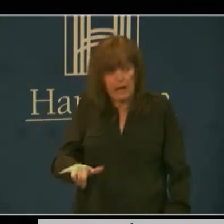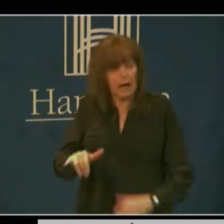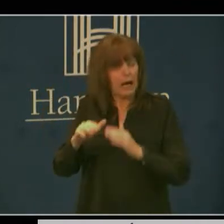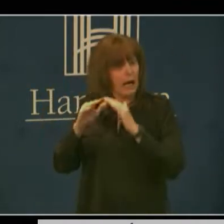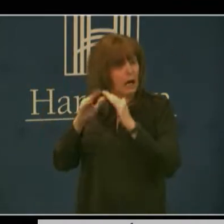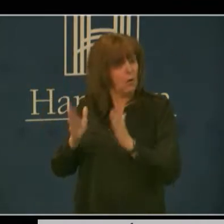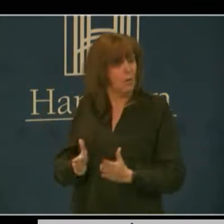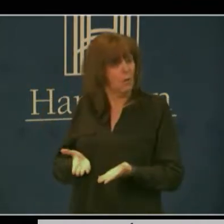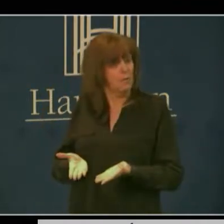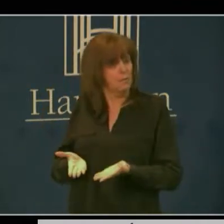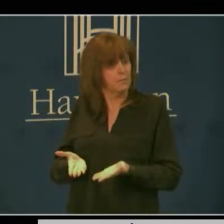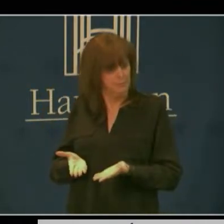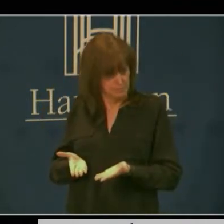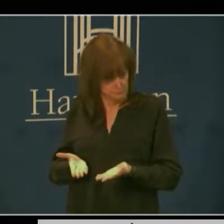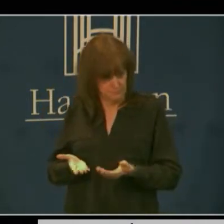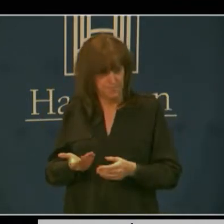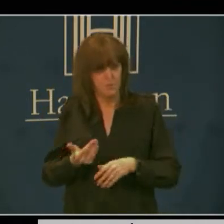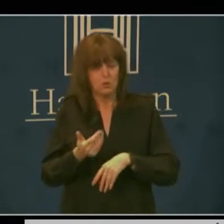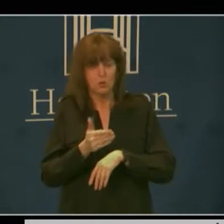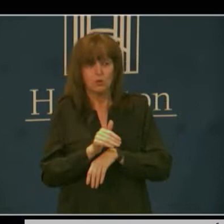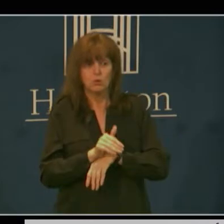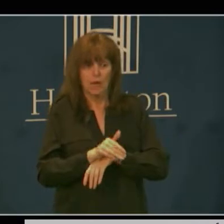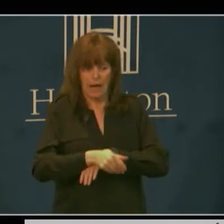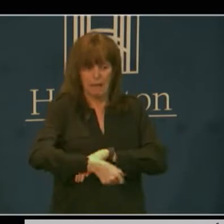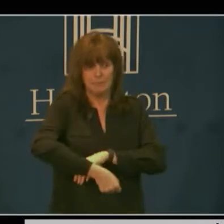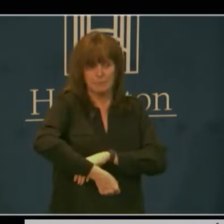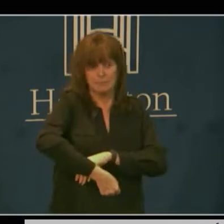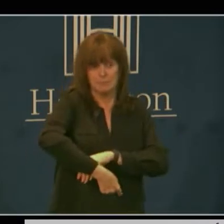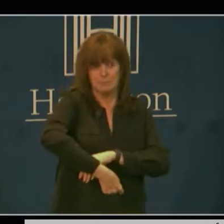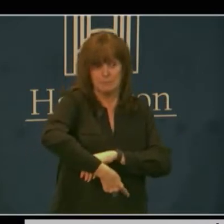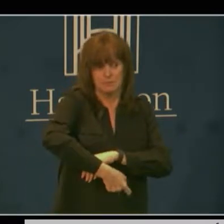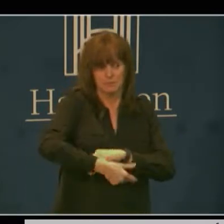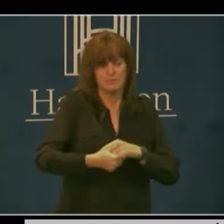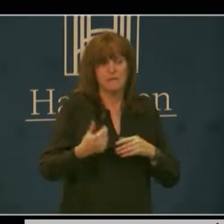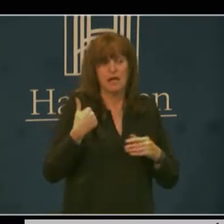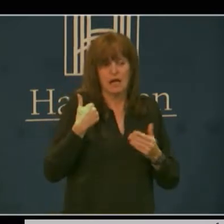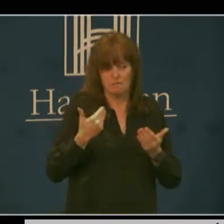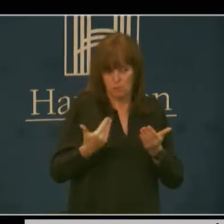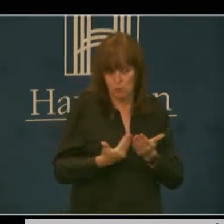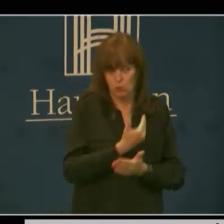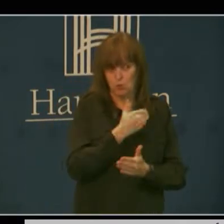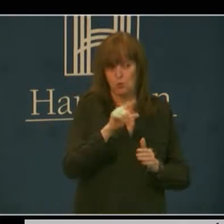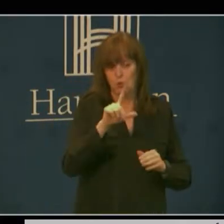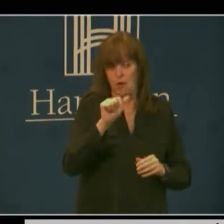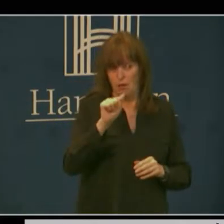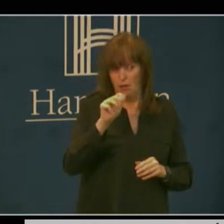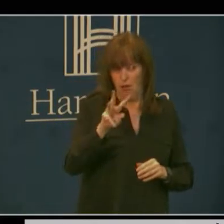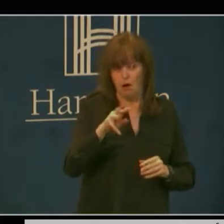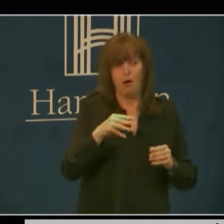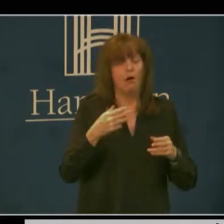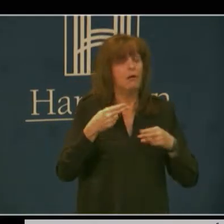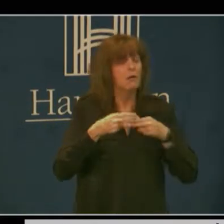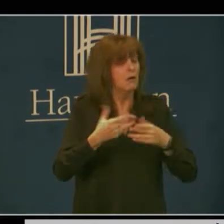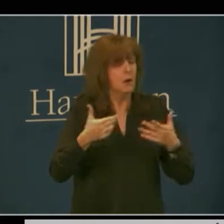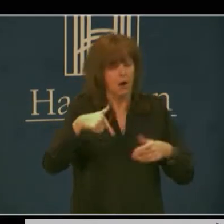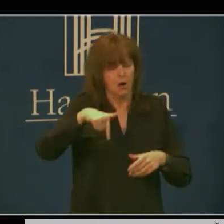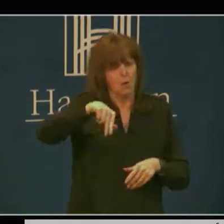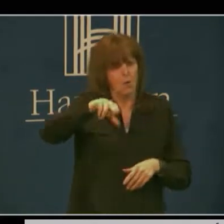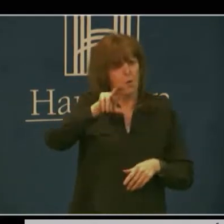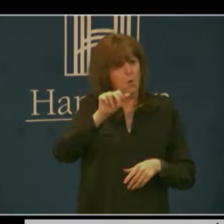of us could quote. But today the federal government announced that under the Quarantine Act, it is not a recommended approach. It